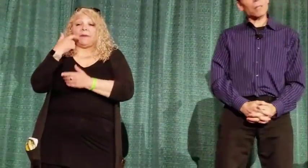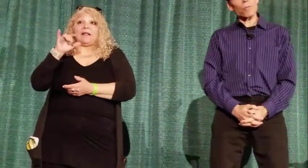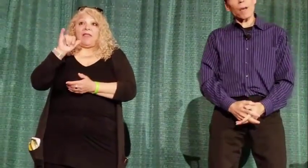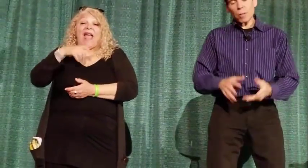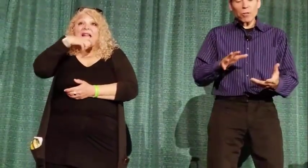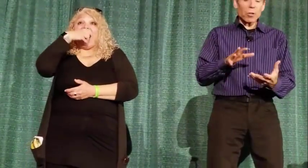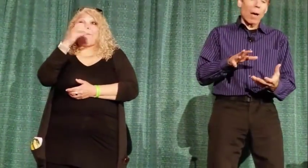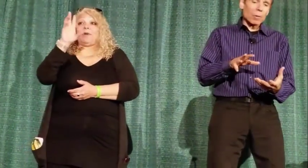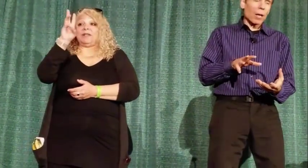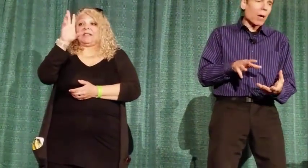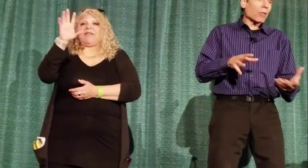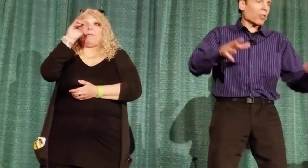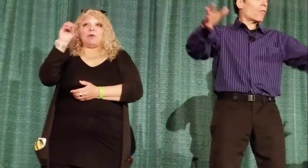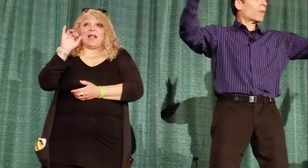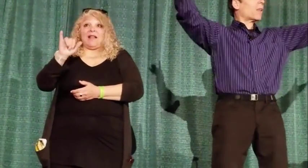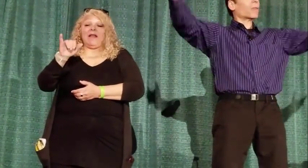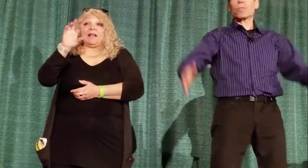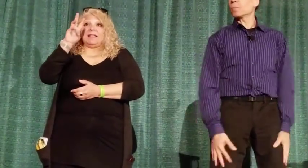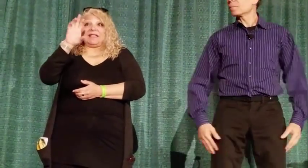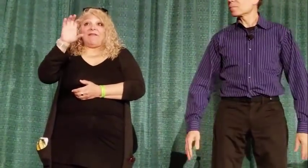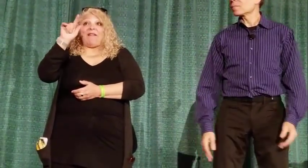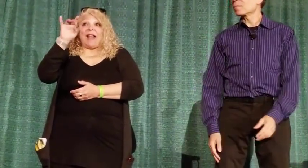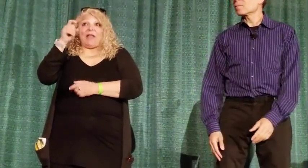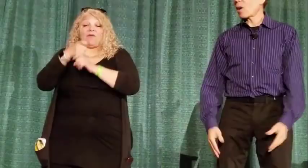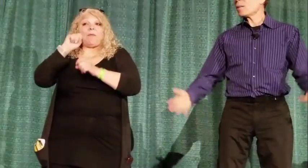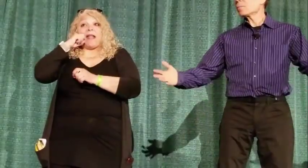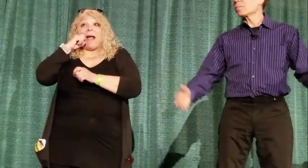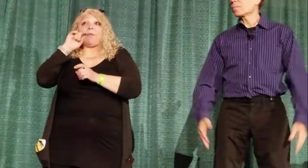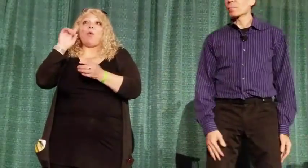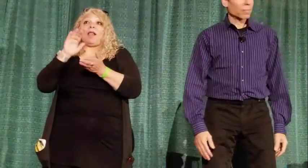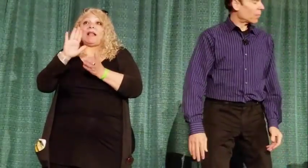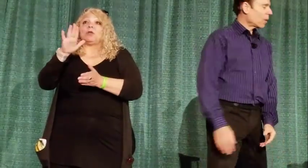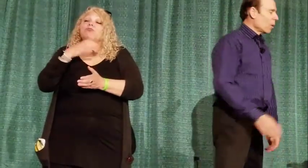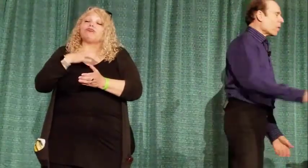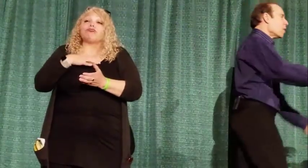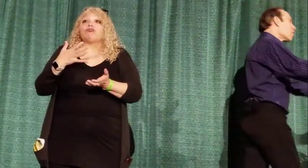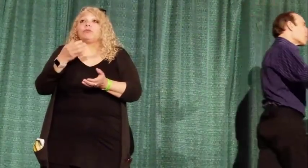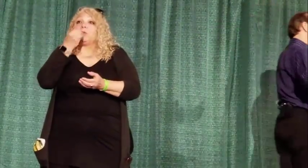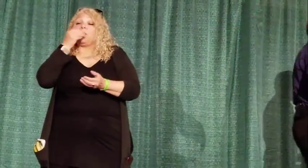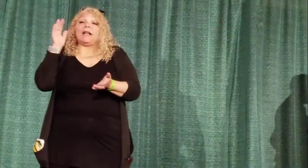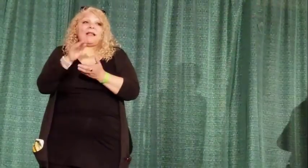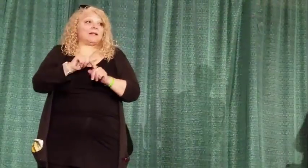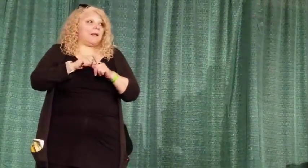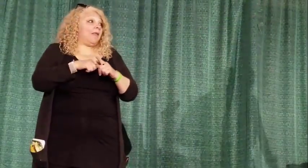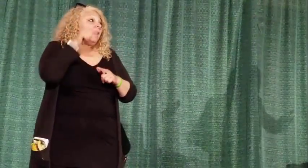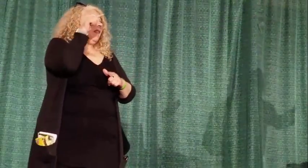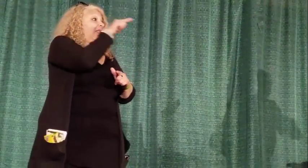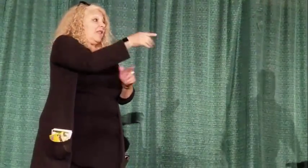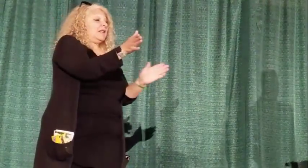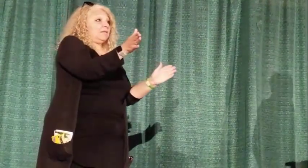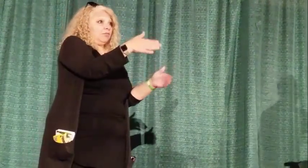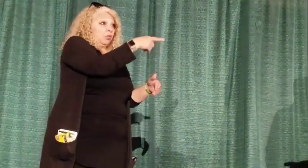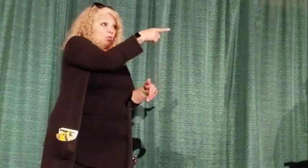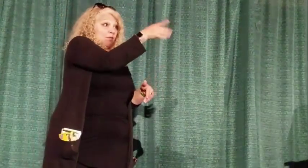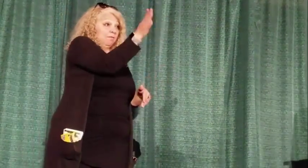apple had the effect to lessen your appetite by about 65 calories. Right? But on this side of the room, unfortunately for you